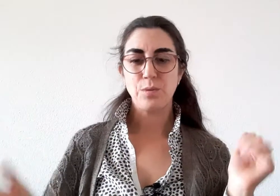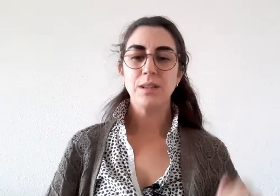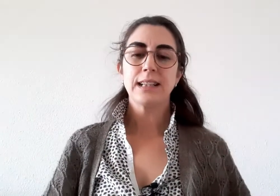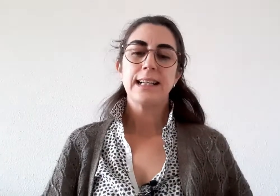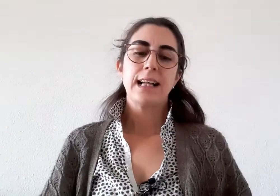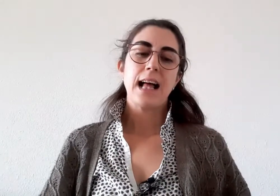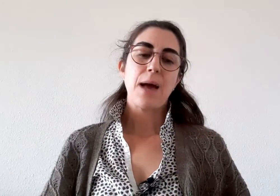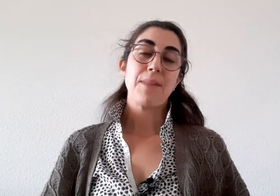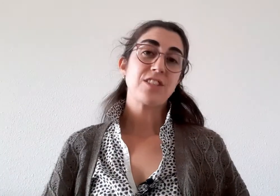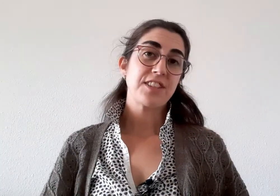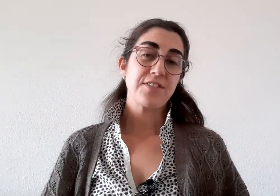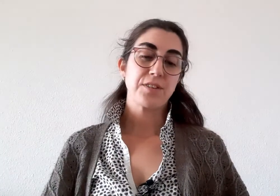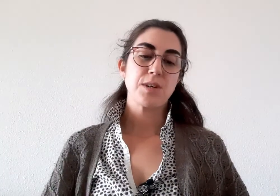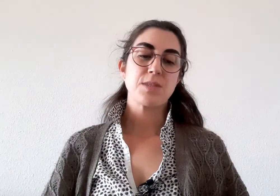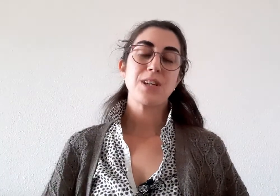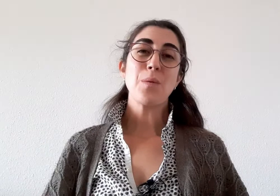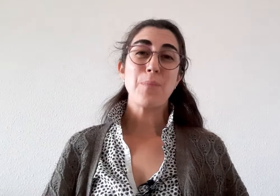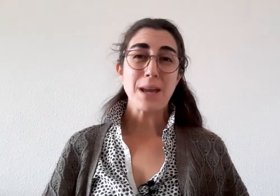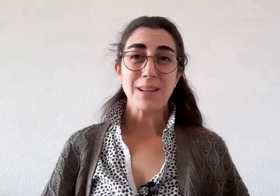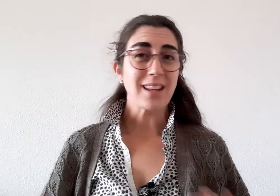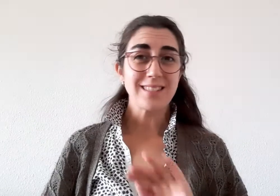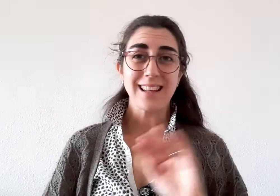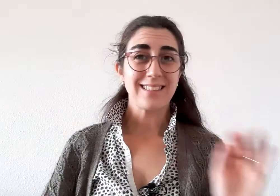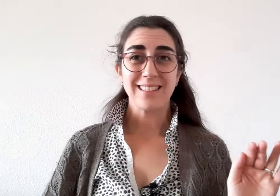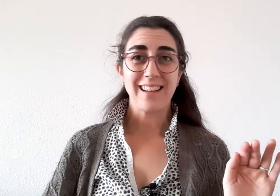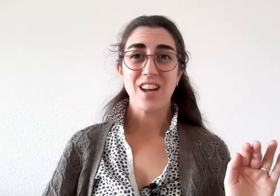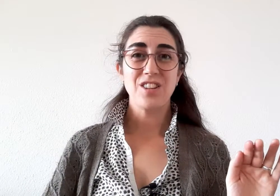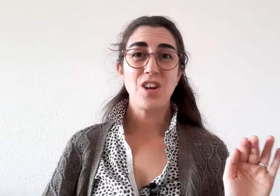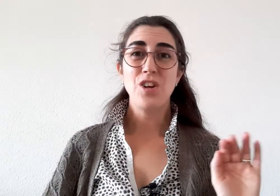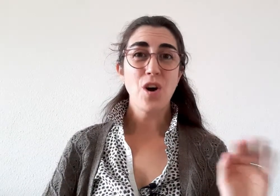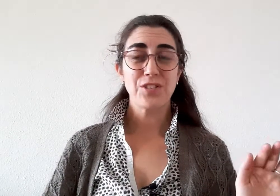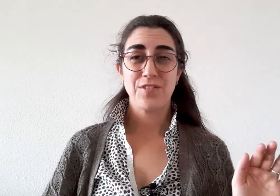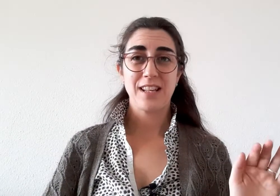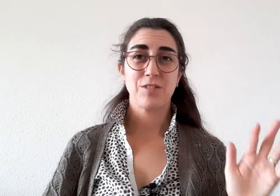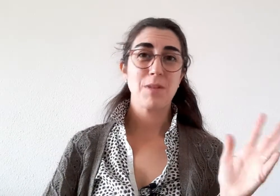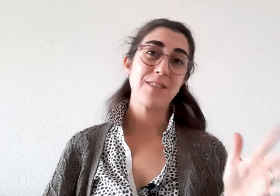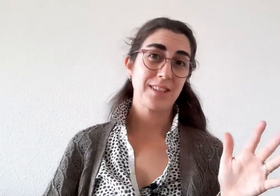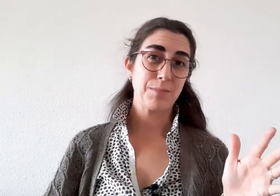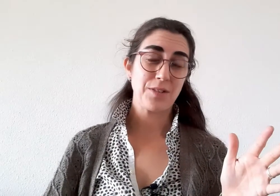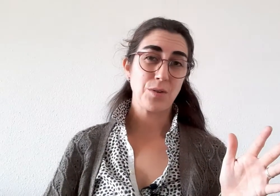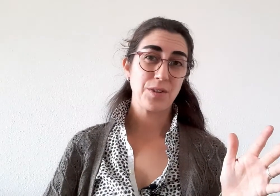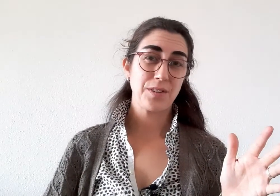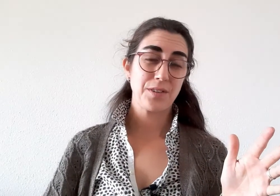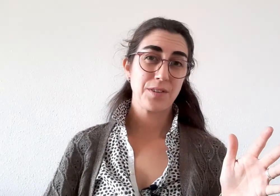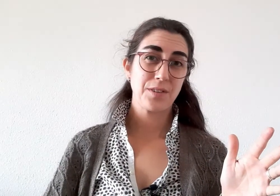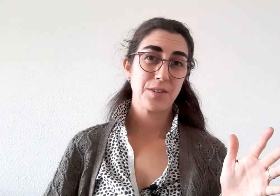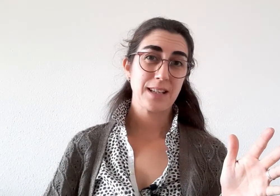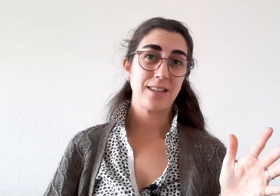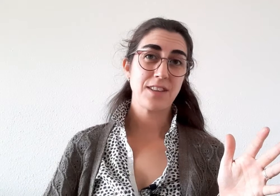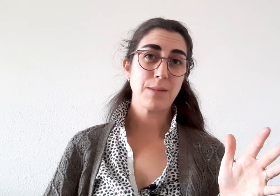normal. But that's just their first word. But your baby is understanding like lots of things from around 6 months old. Okay, so think about that.